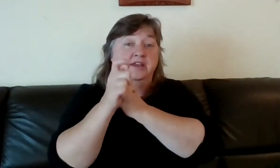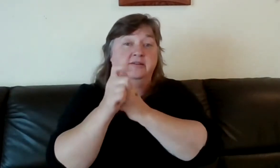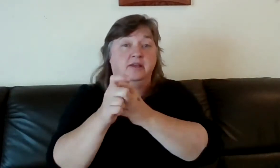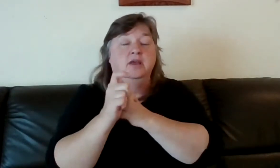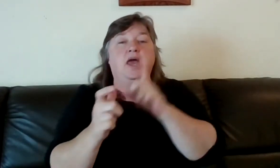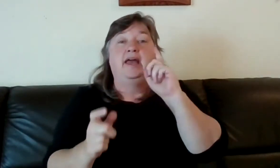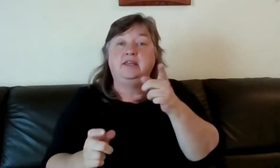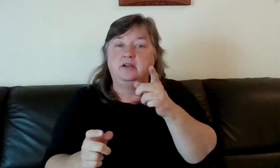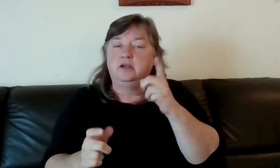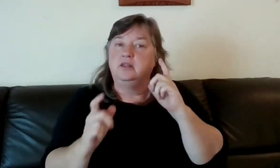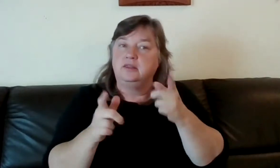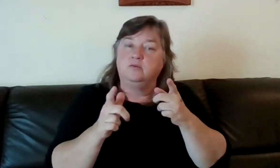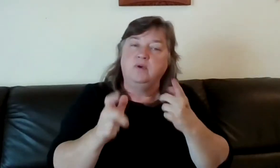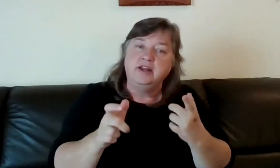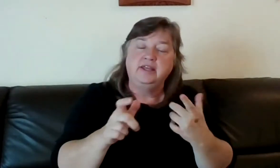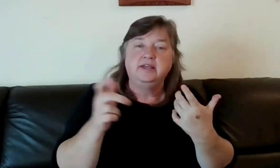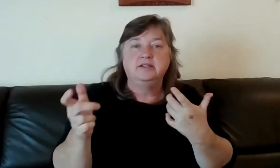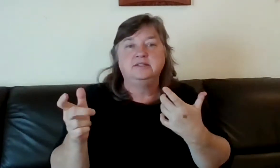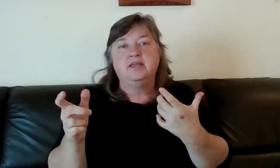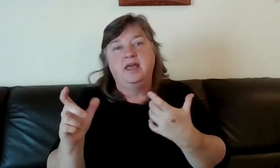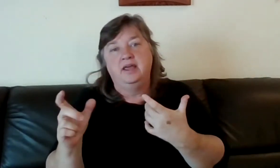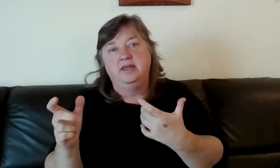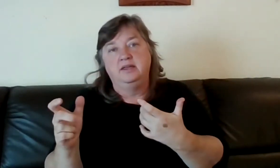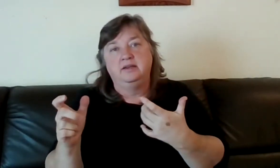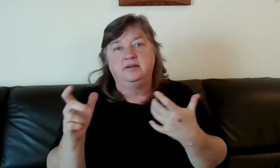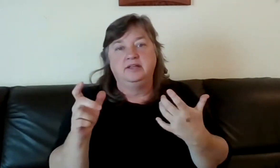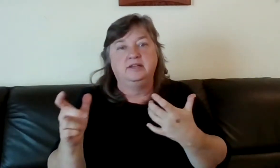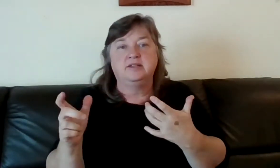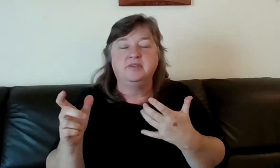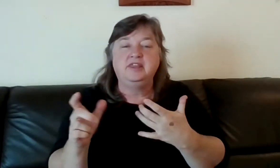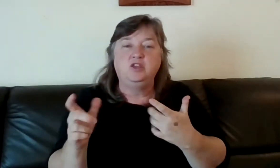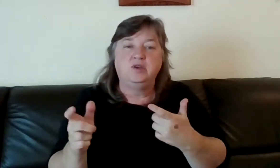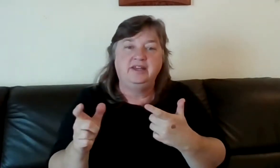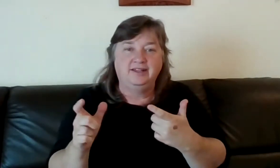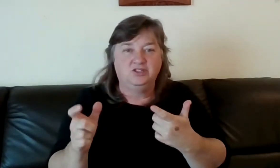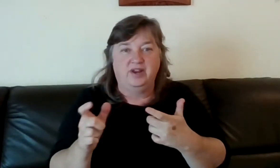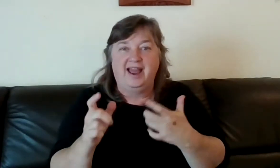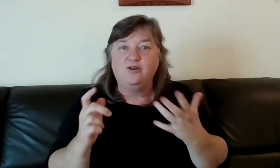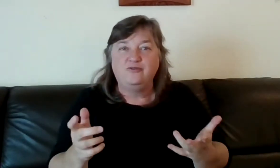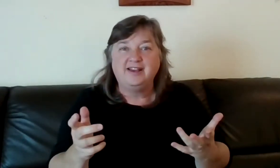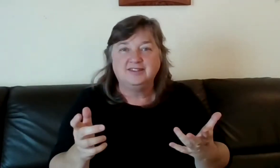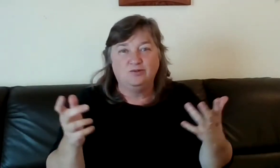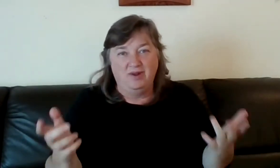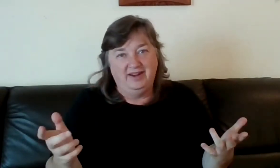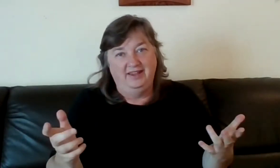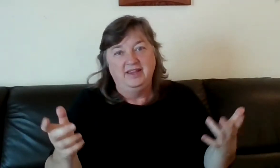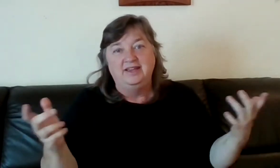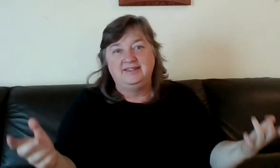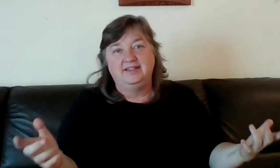running, and here running is something that you can illustrate. How fast they're running is